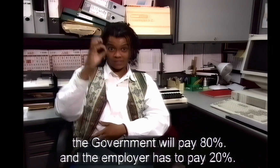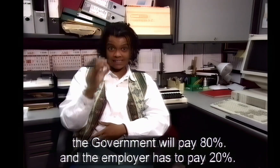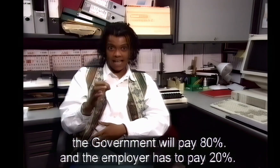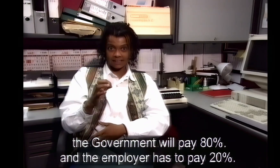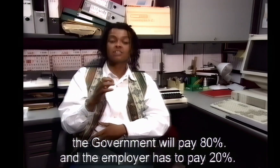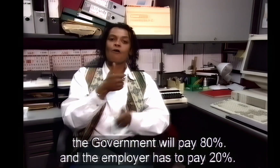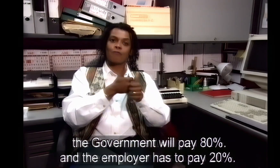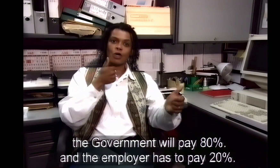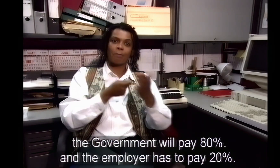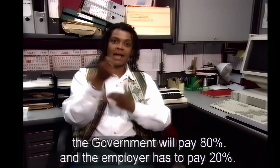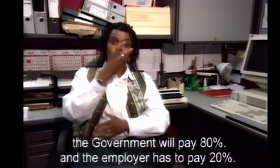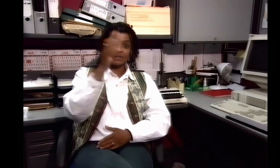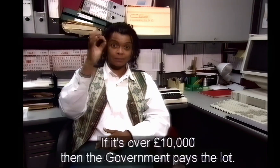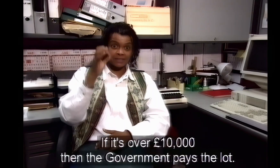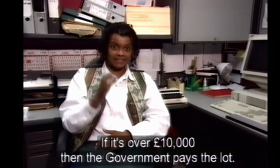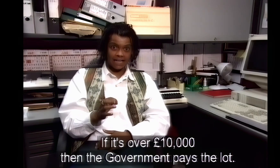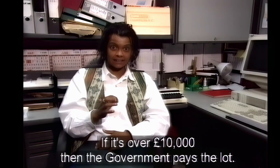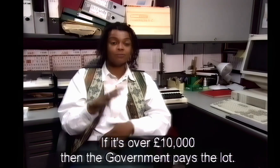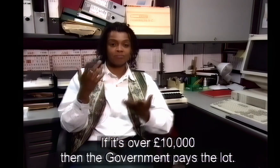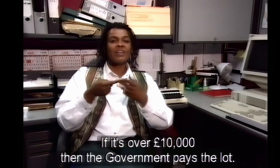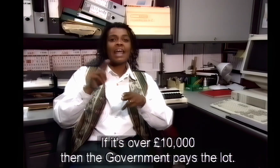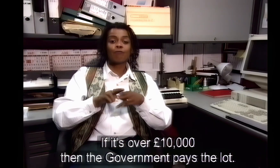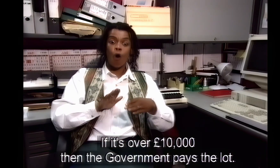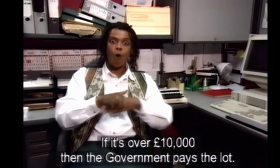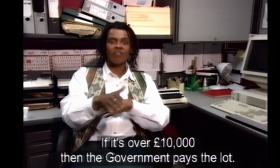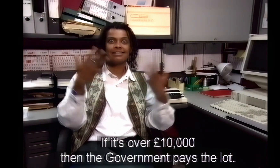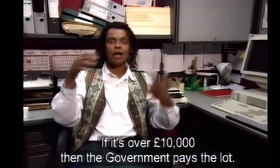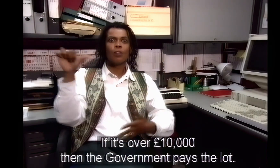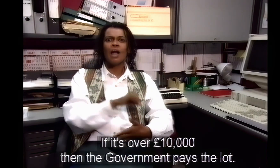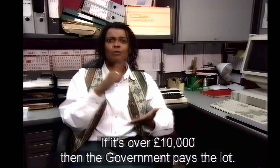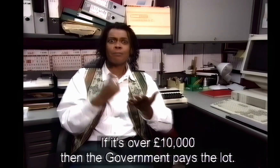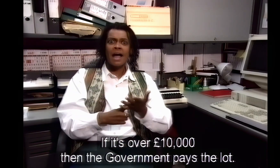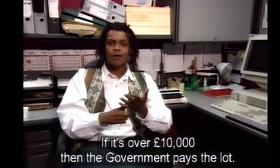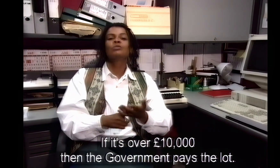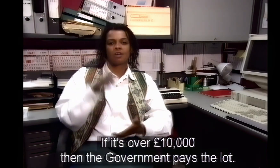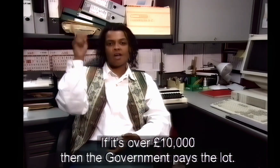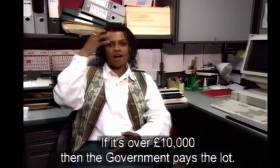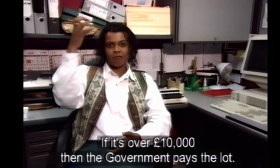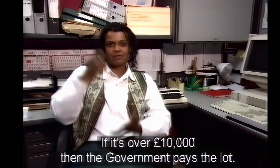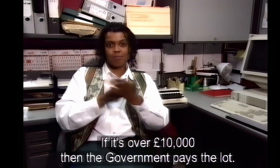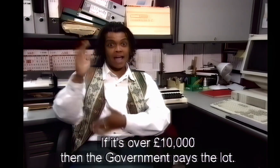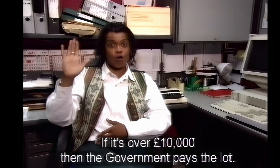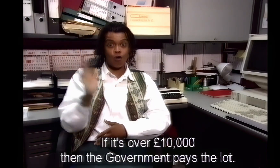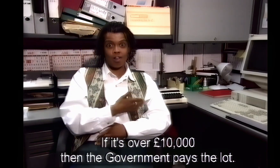pay 80% and your employer has to pay 20%. If it's over £10,000, then the government pays the